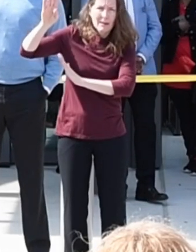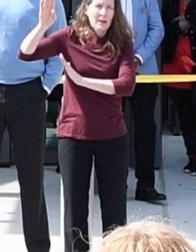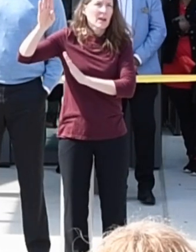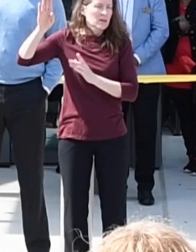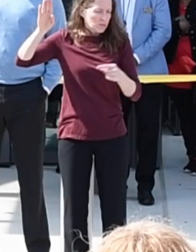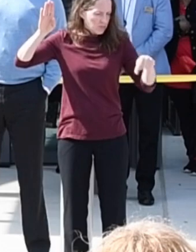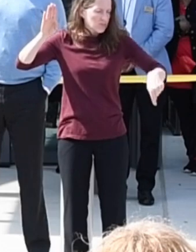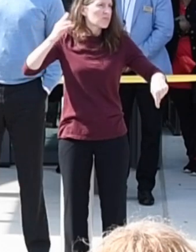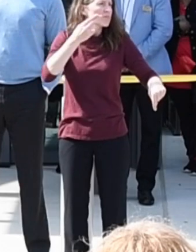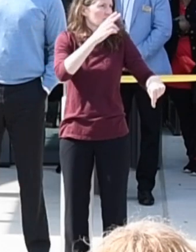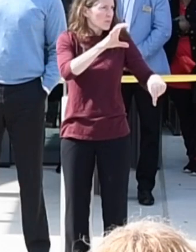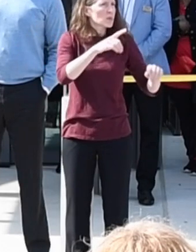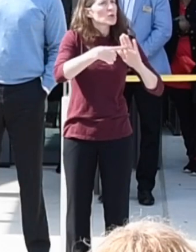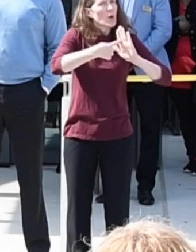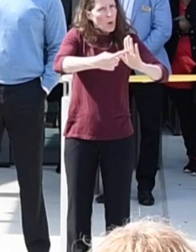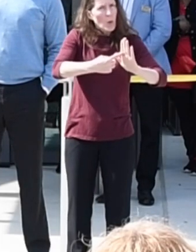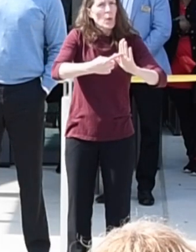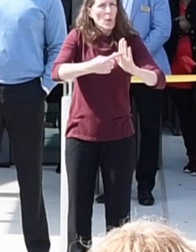what being